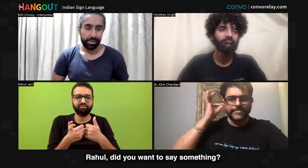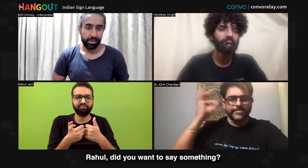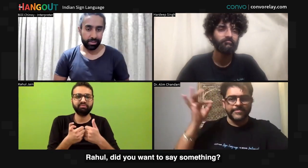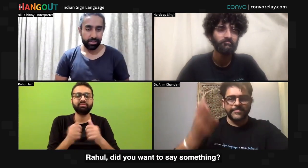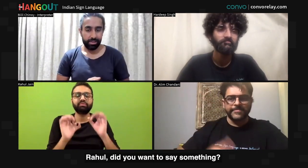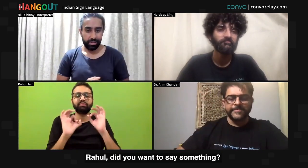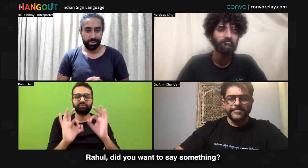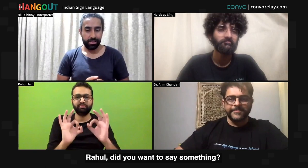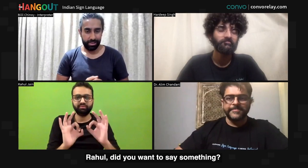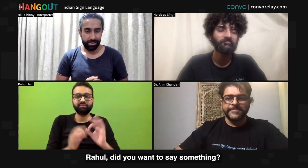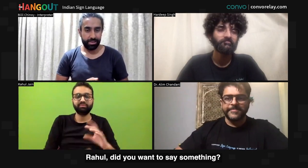Rahul, did you want to say something?